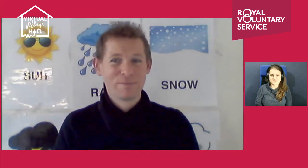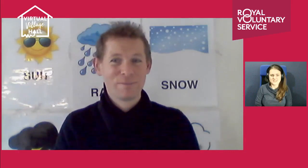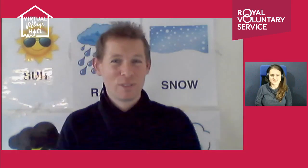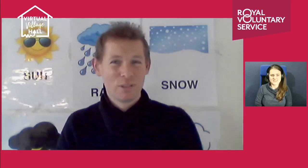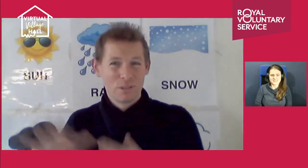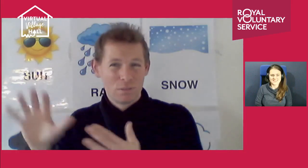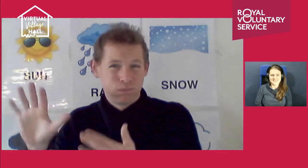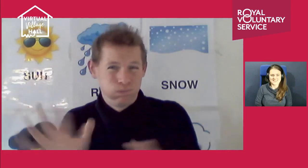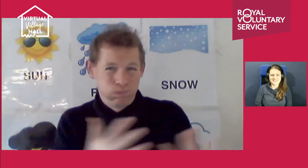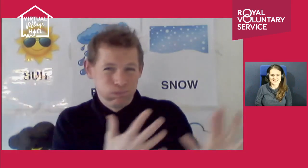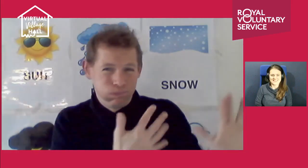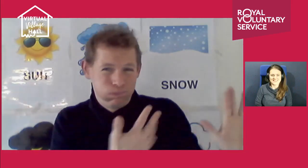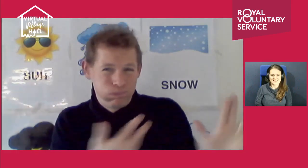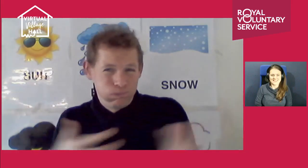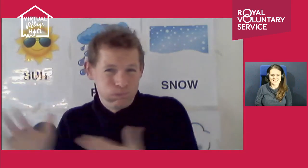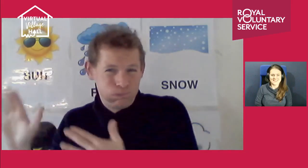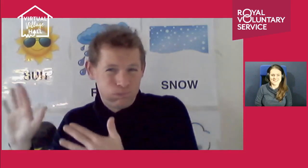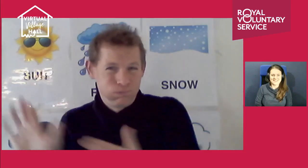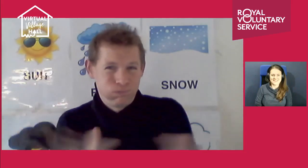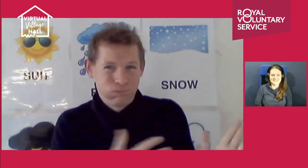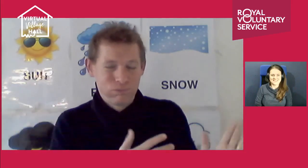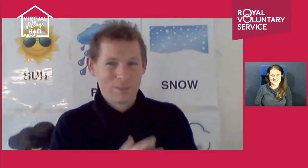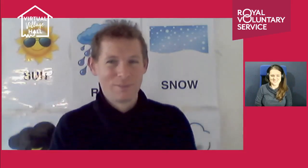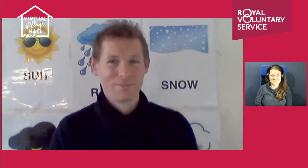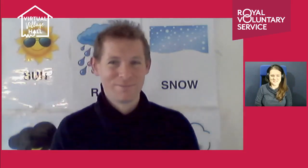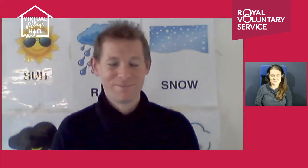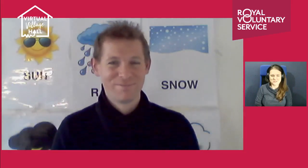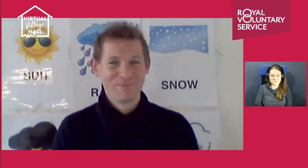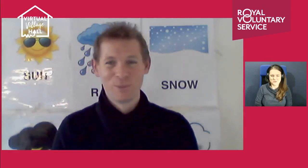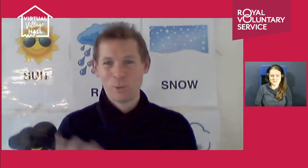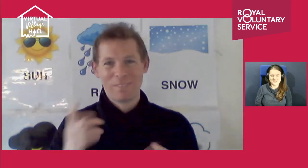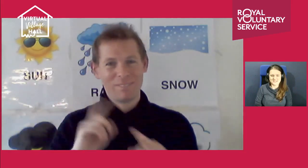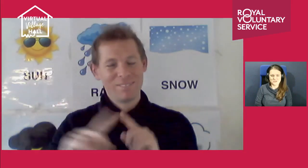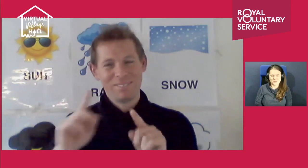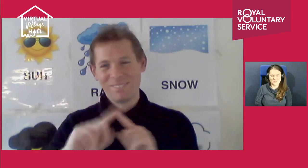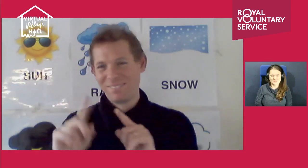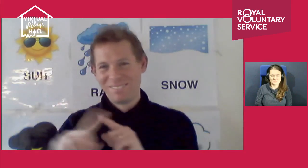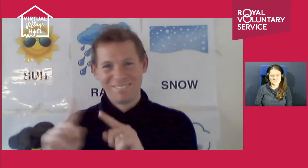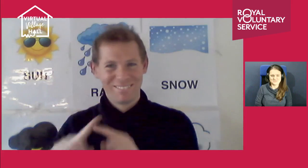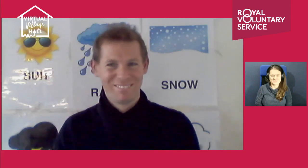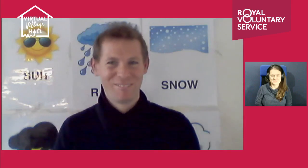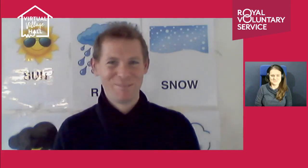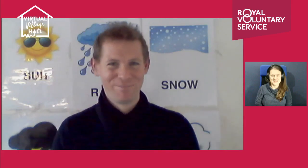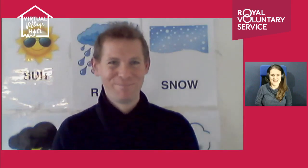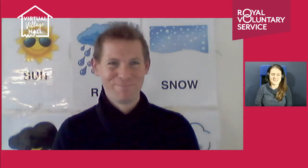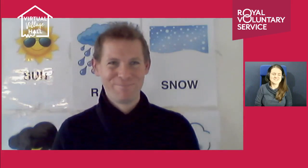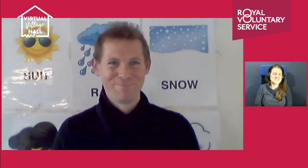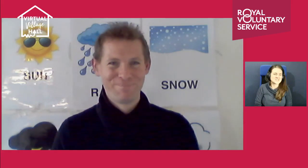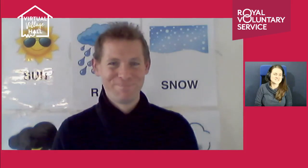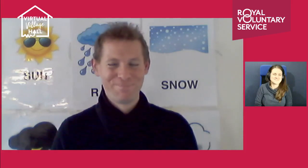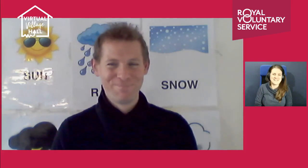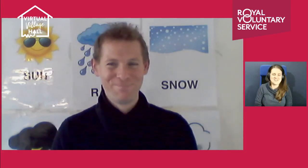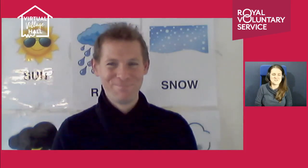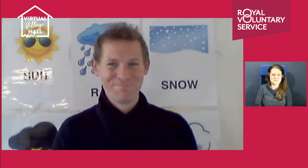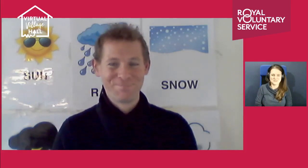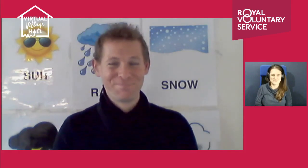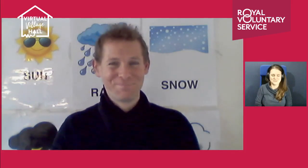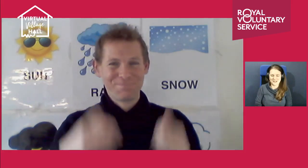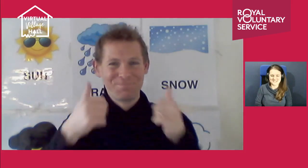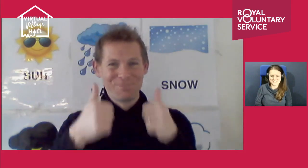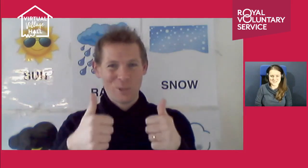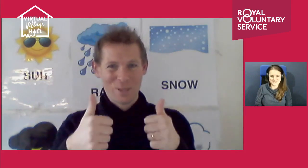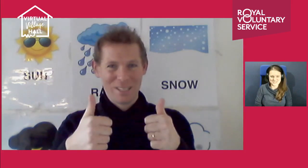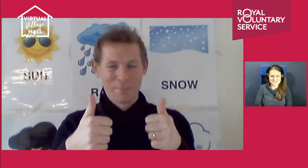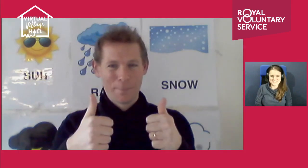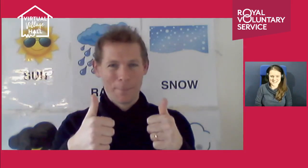windy. So that's much more windy than normal. There's just innumerable